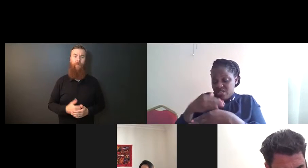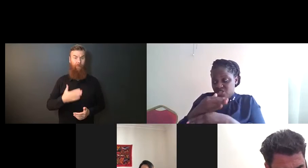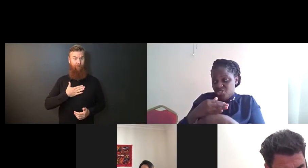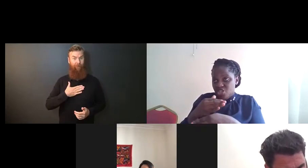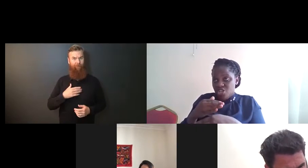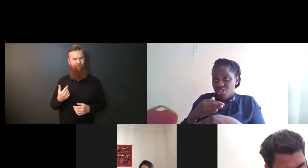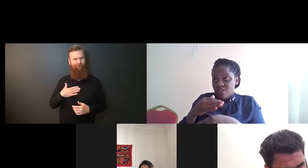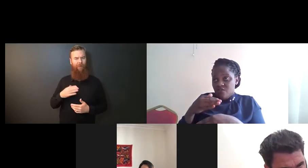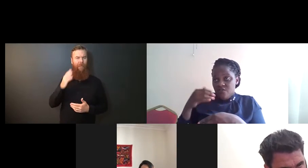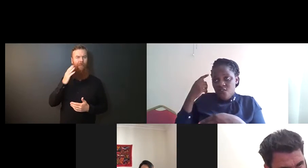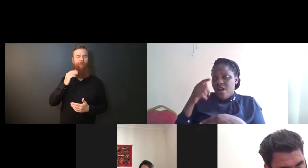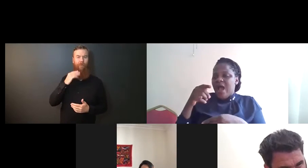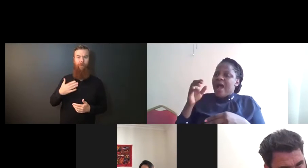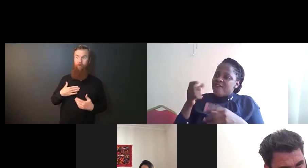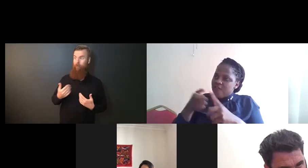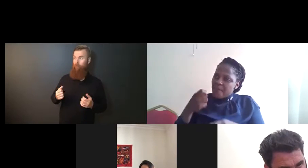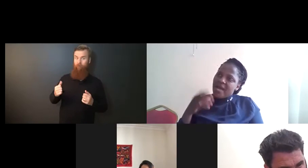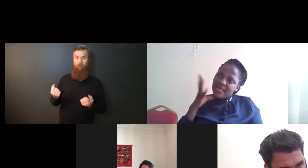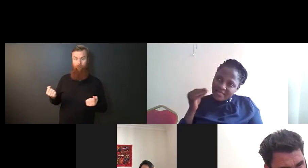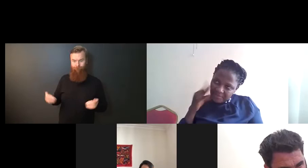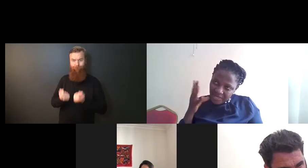trainer, and also as a,